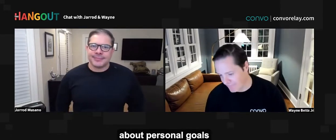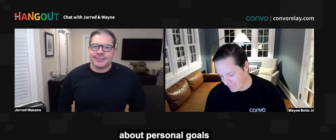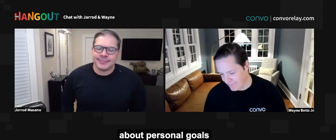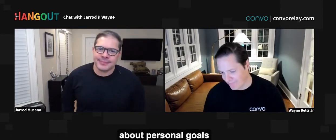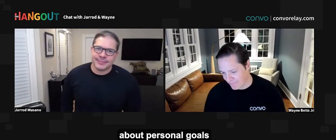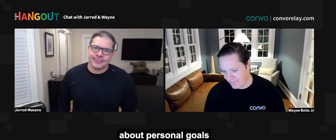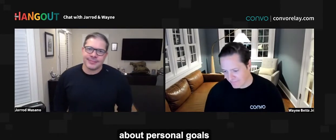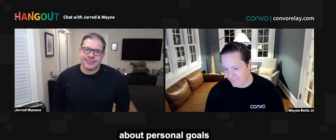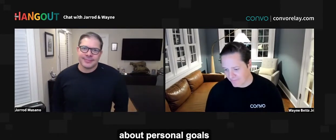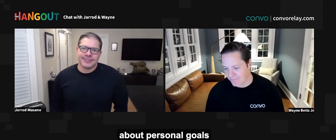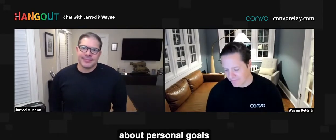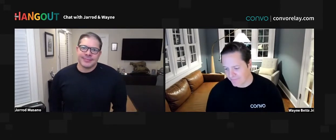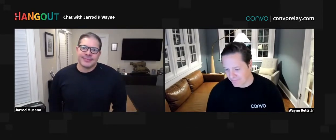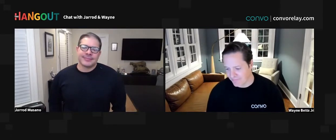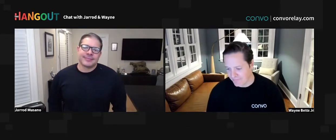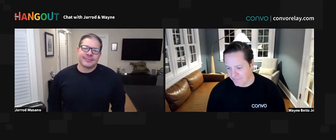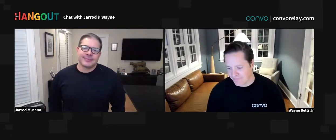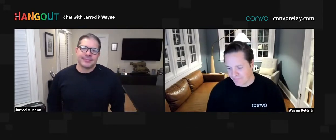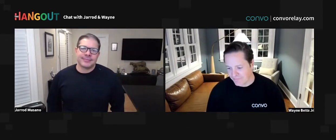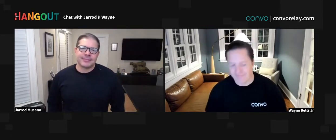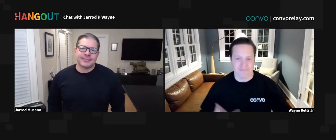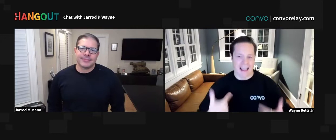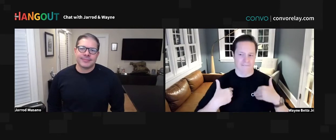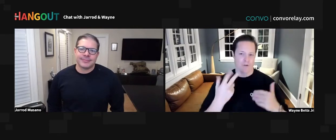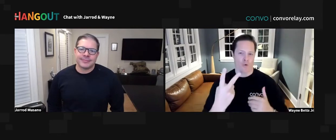personal goals of a family man.